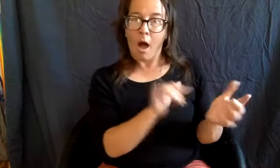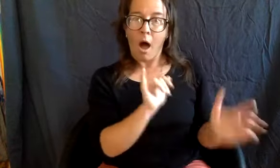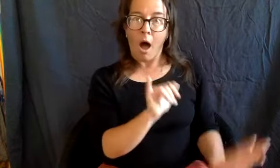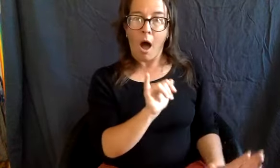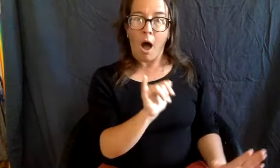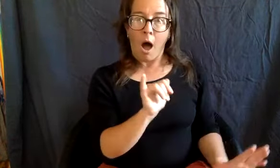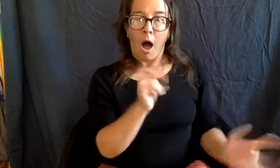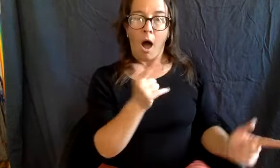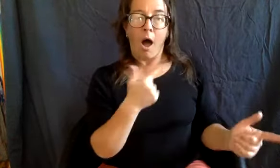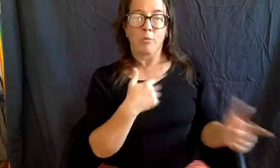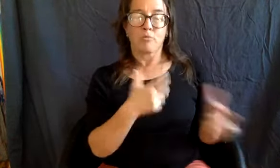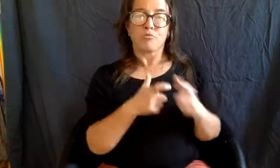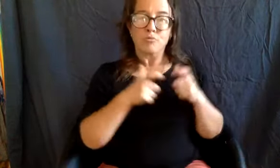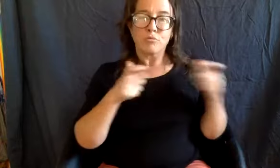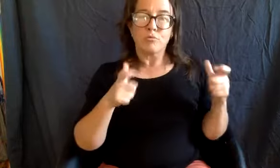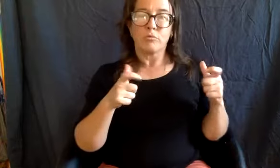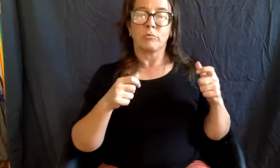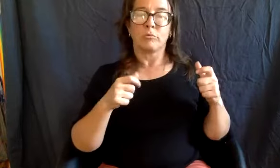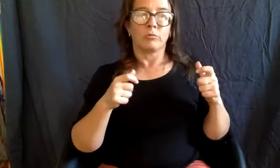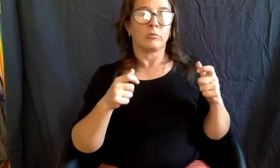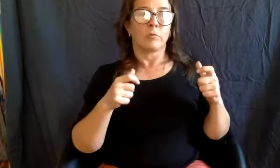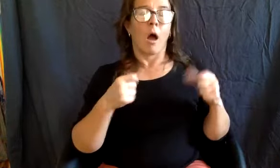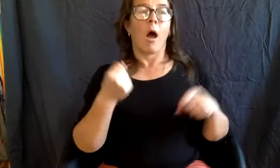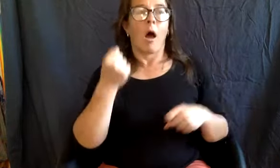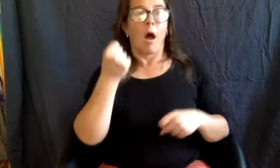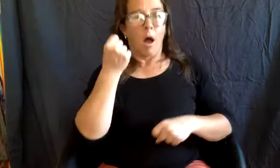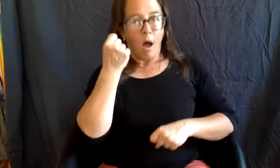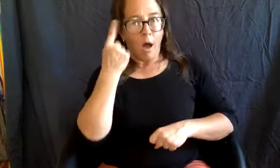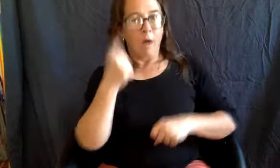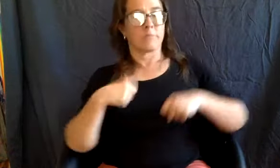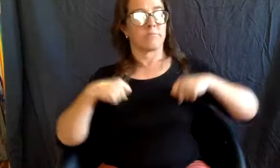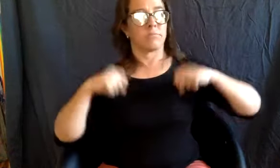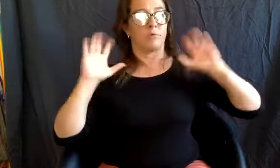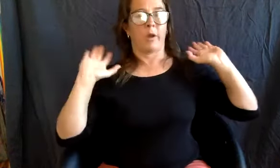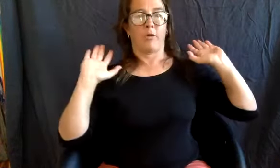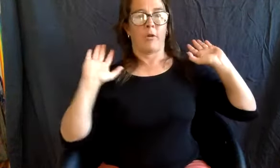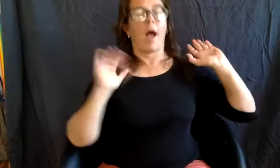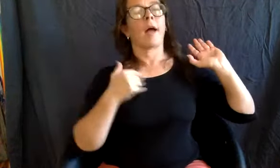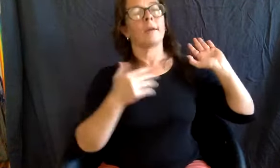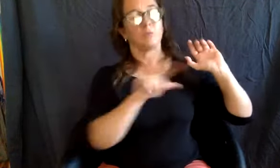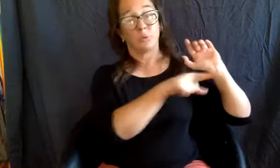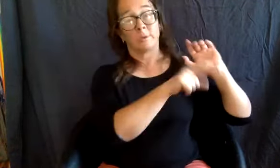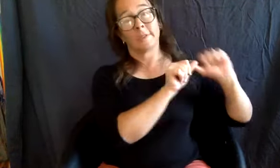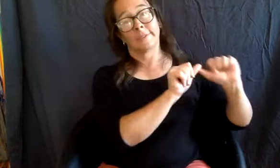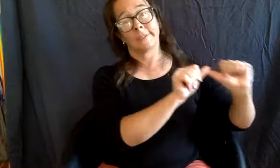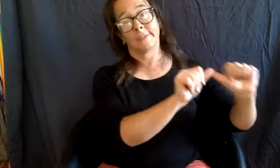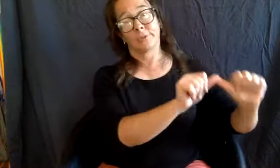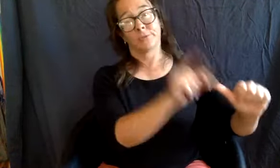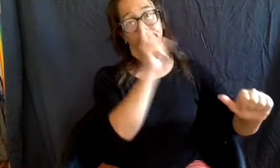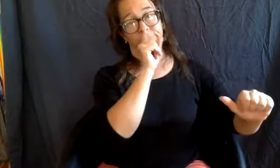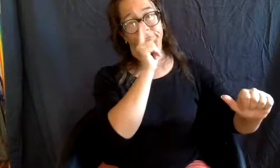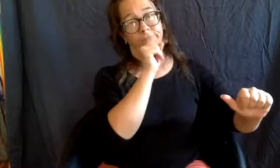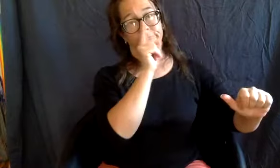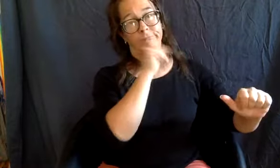because I want to believe that he's really not doing it, when I can't even see reality right in front of my face. This is how I